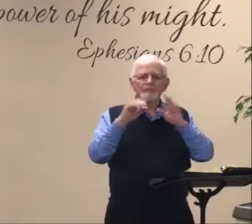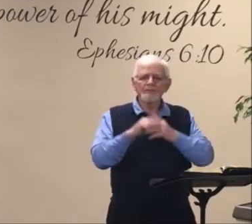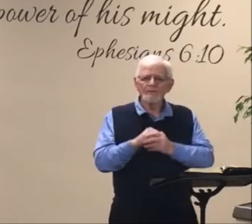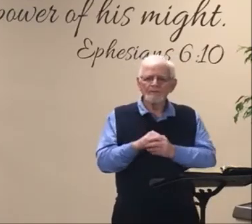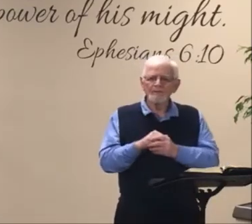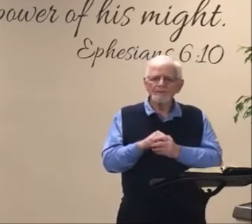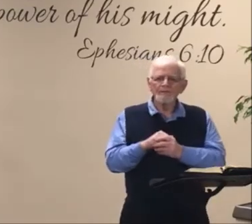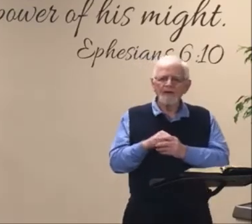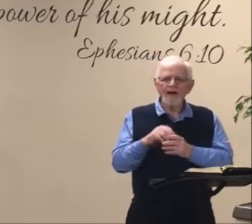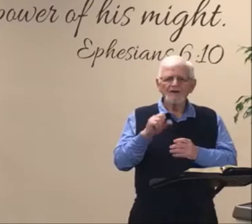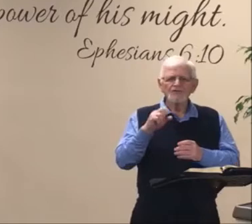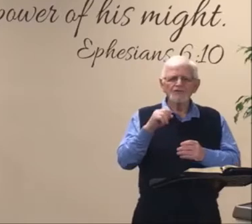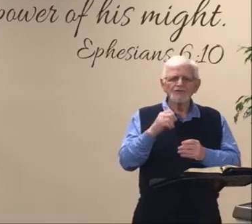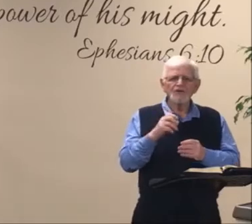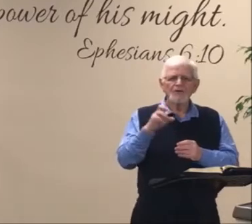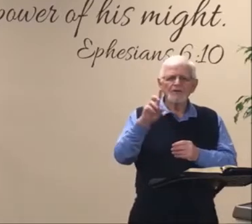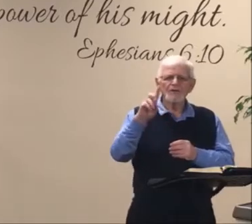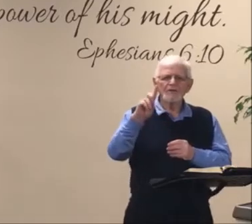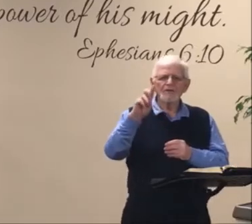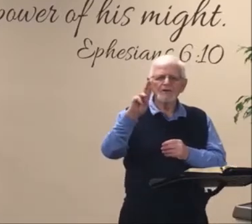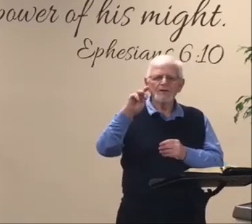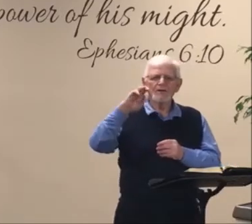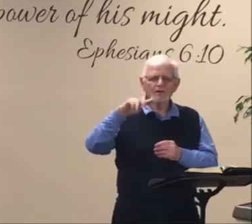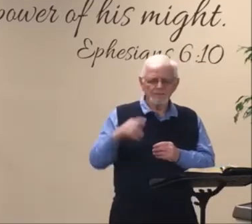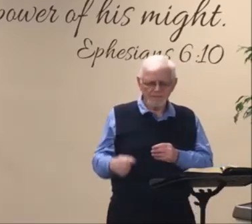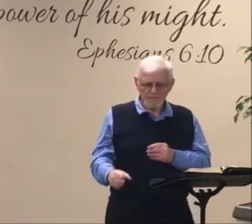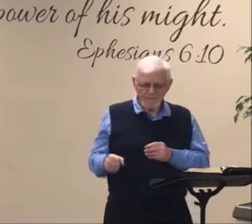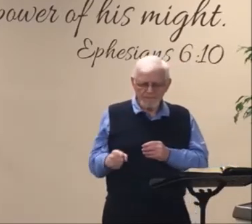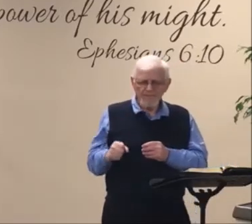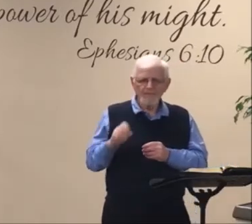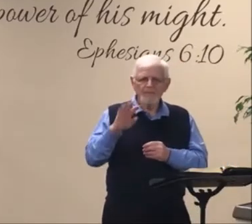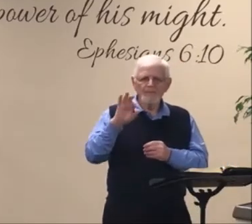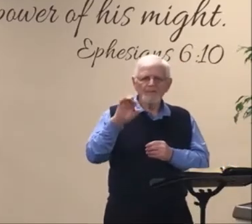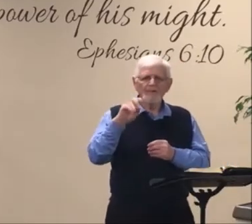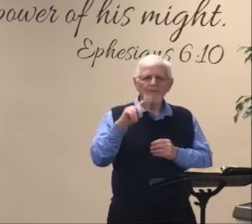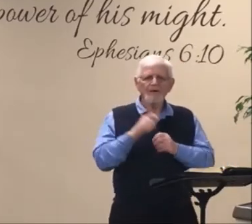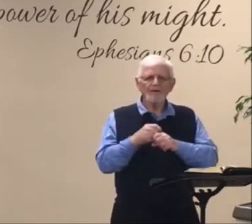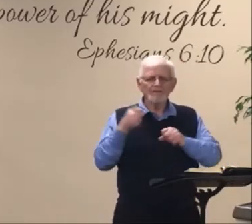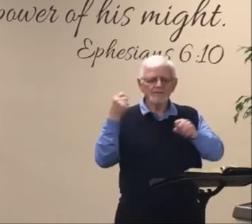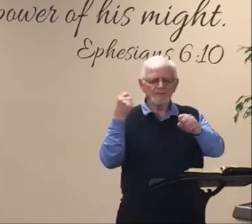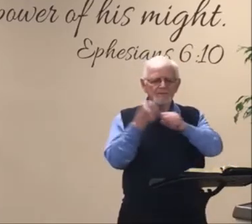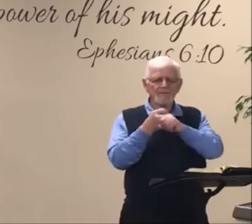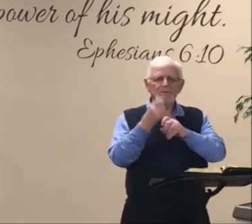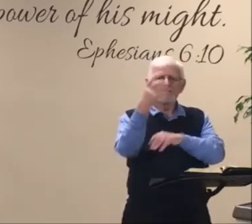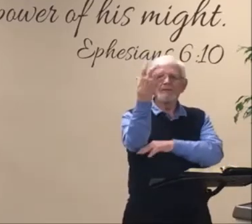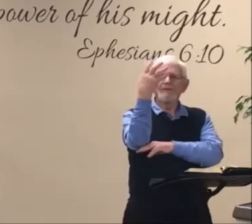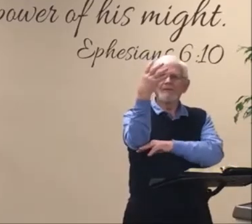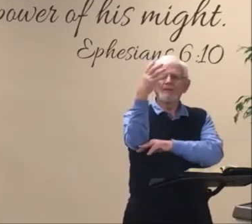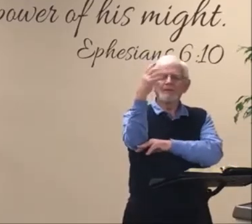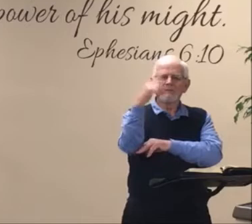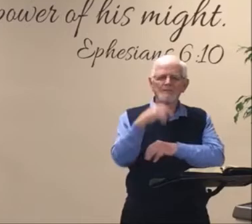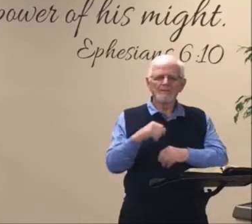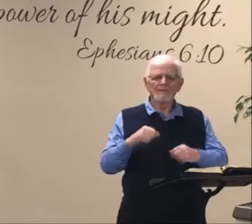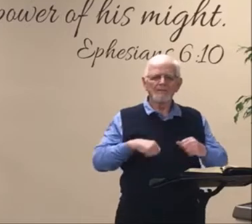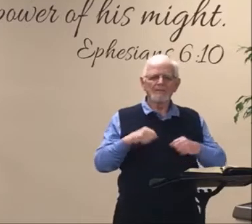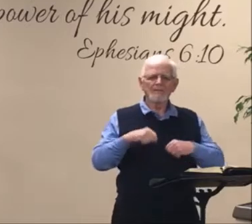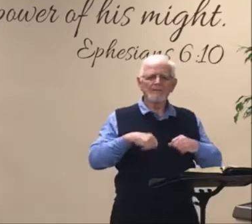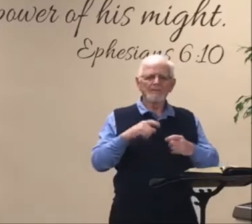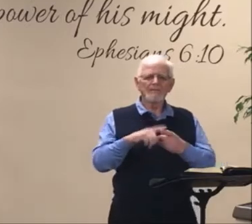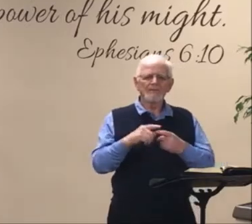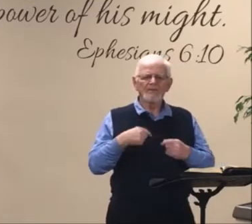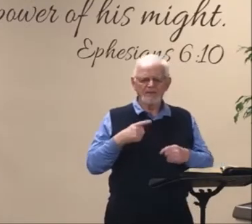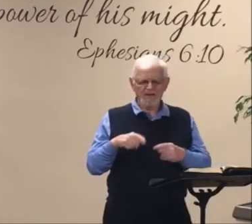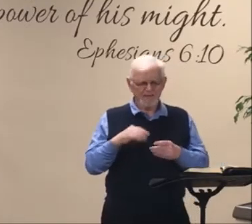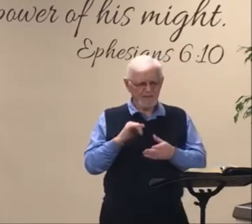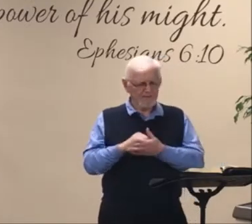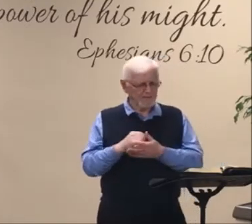I was so drunk, I pulled the e-brake on the highway and slammed the back end of my car into a power pole. That was him bragging to me about that.